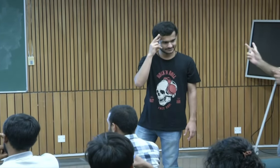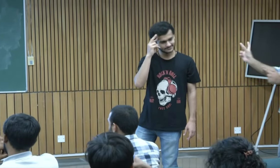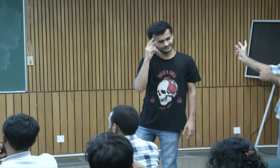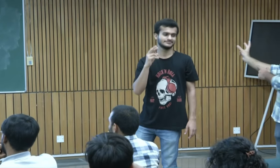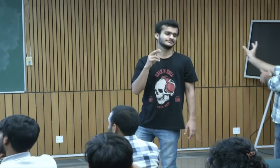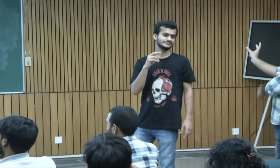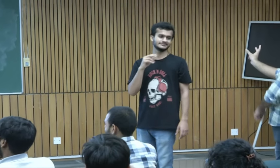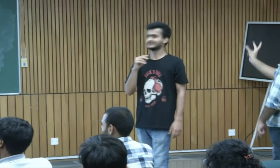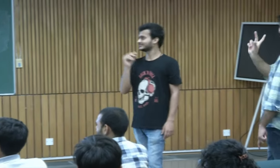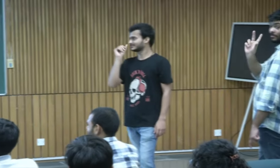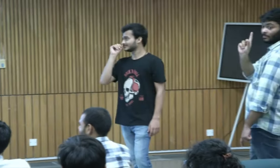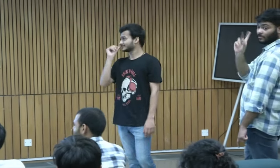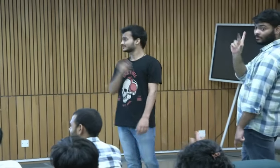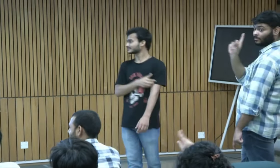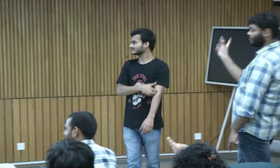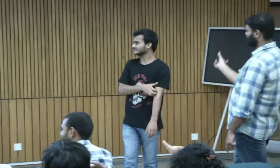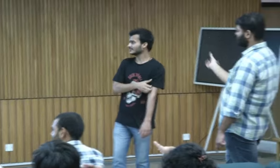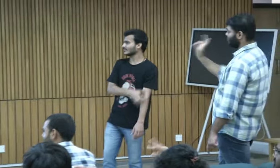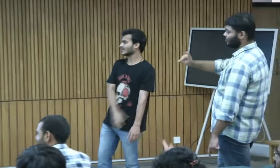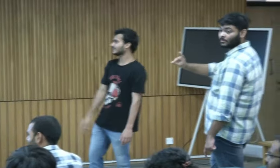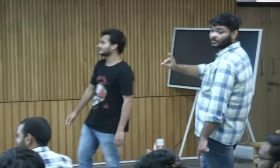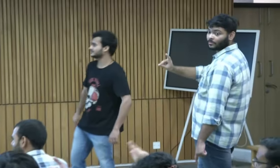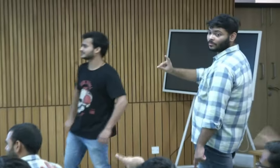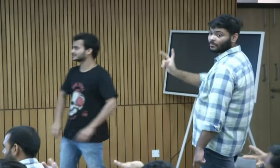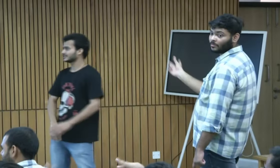Feel it like dobara bata do. Dobara.